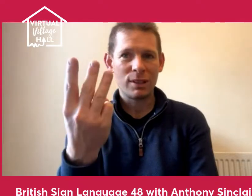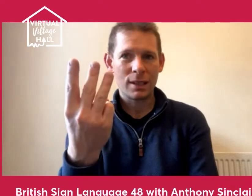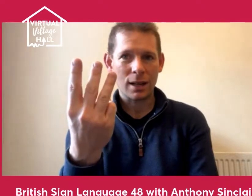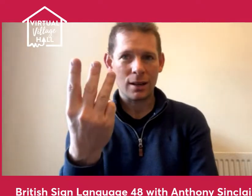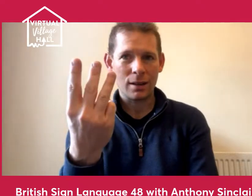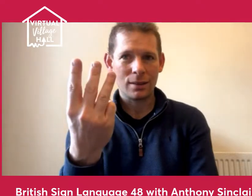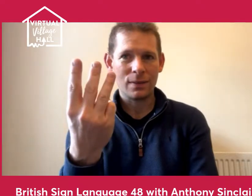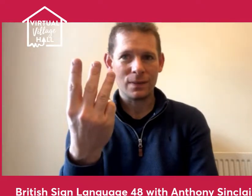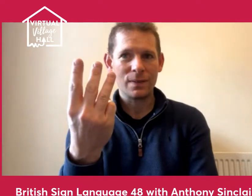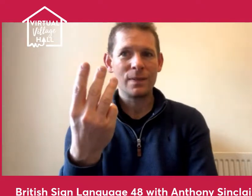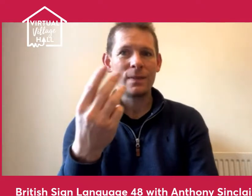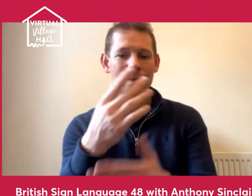3 o'clock,